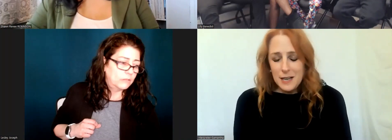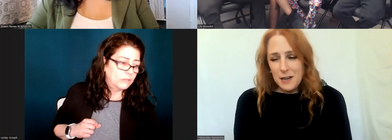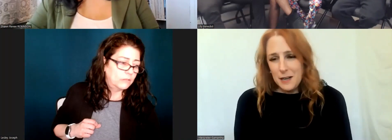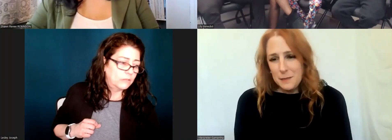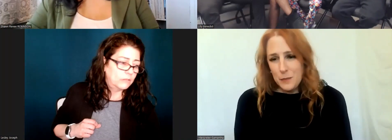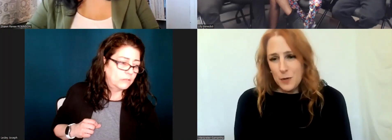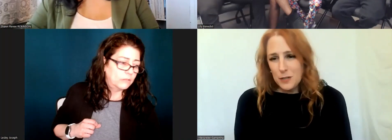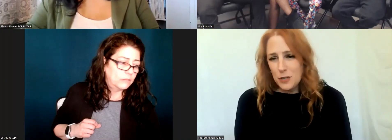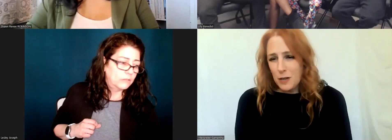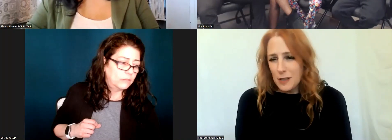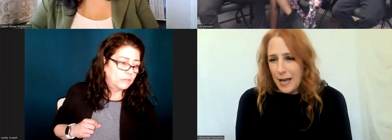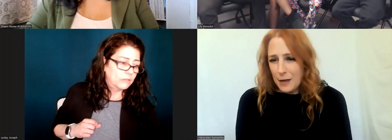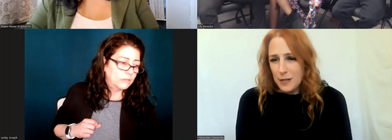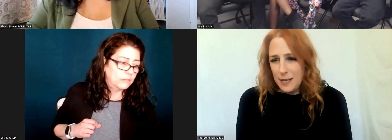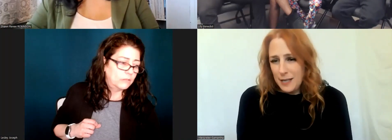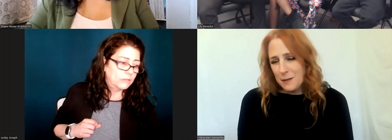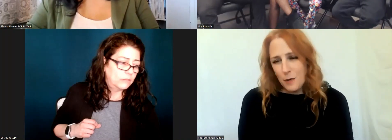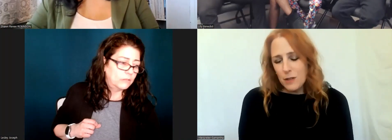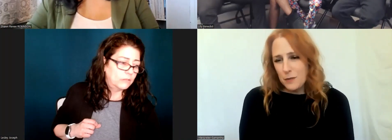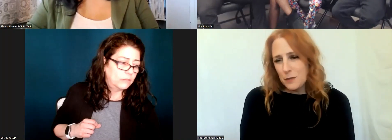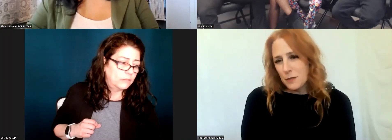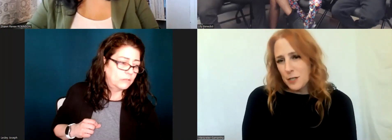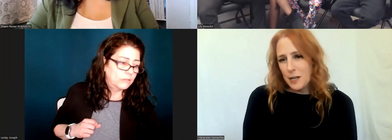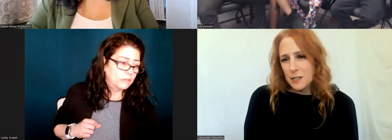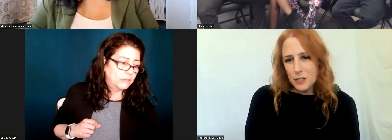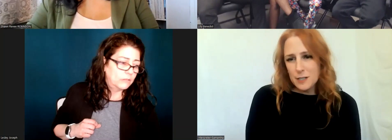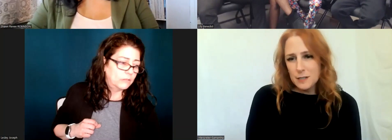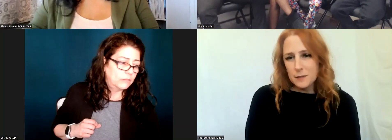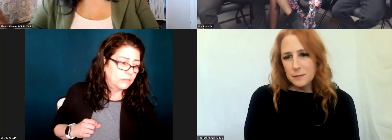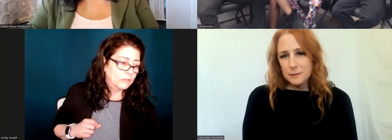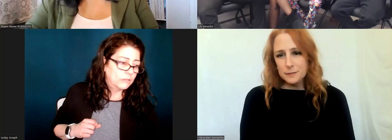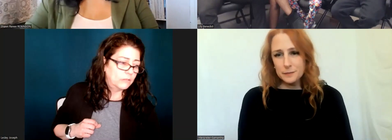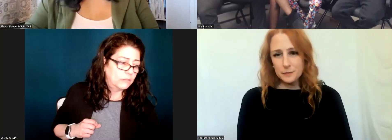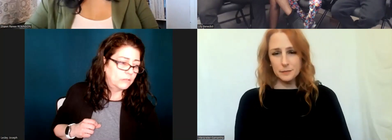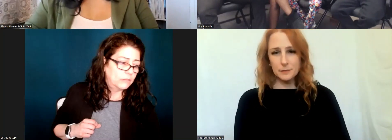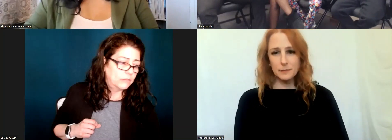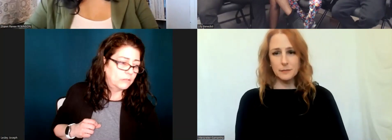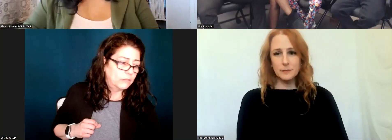fast, or they'll talk loudly. All of those are challenges.